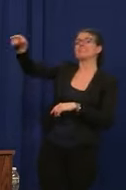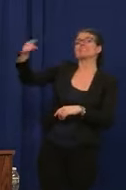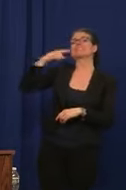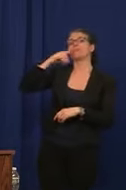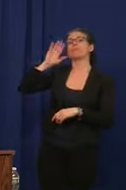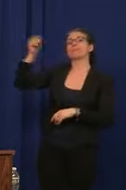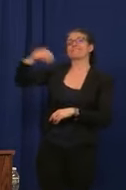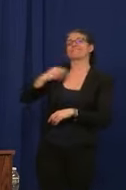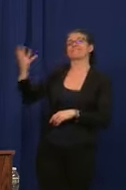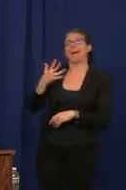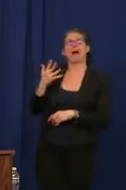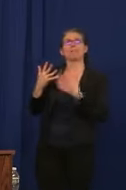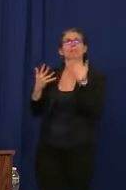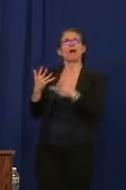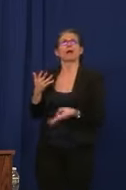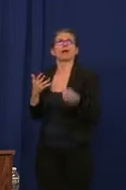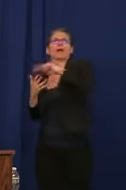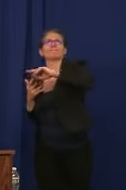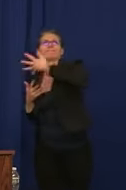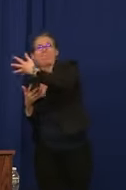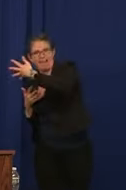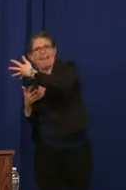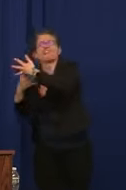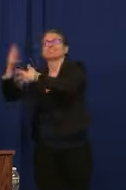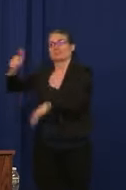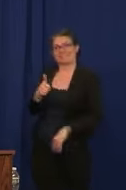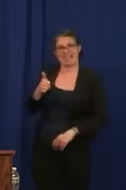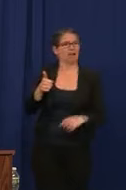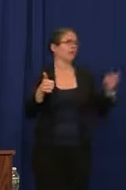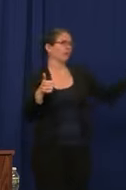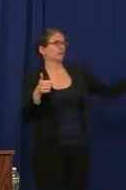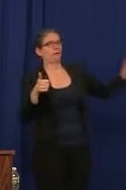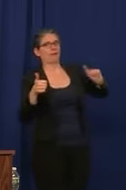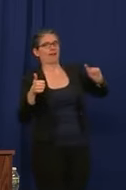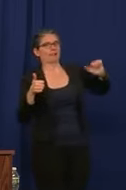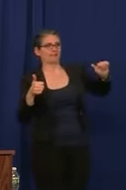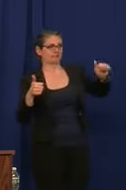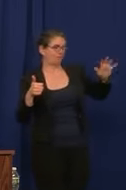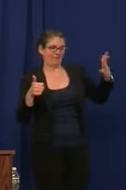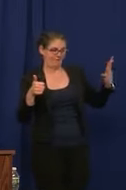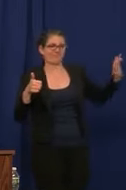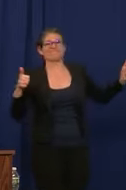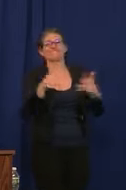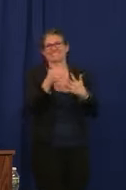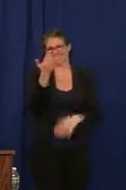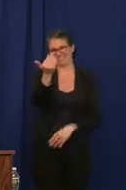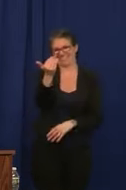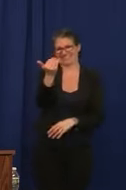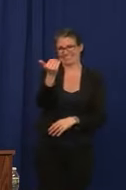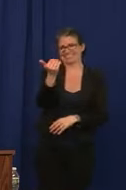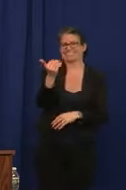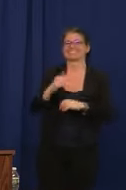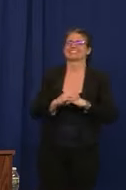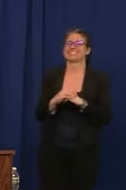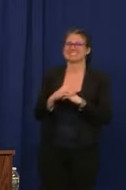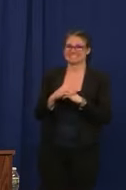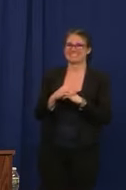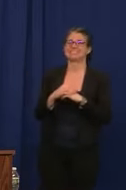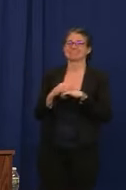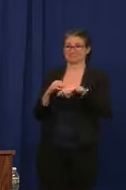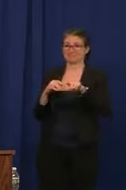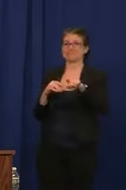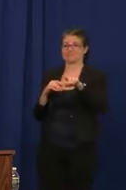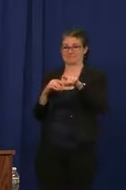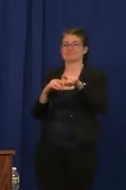piece, antibody testing is something that there's a lot of research and development on. The FDA has been trying to approve those